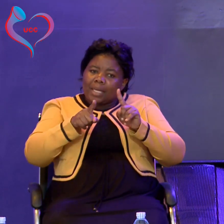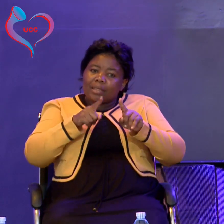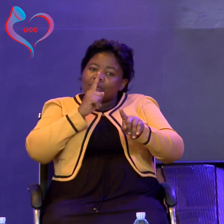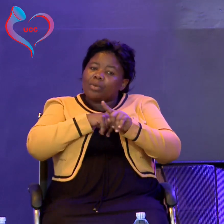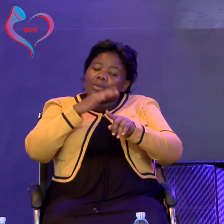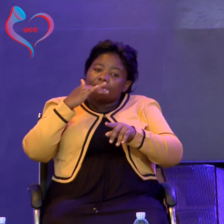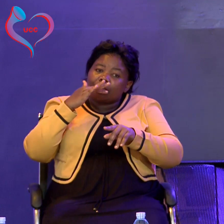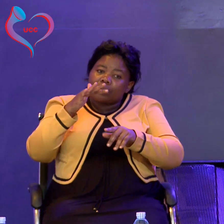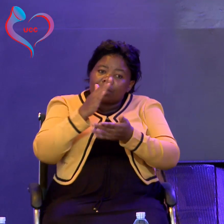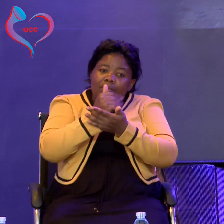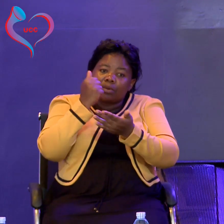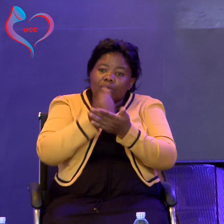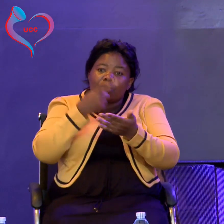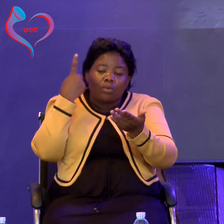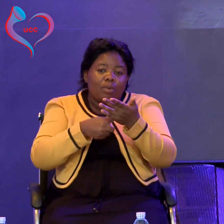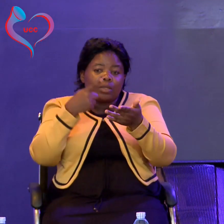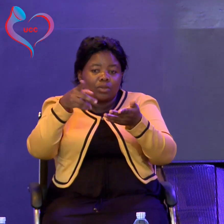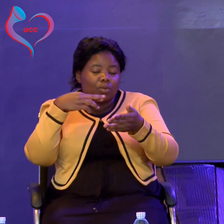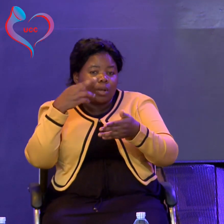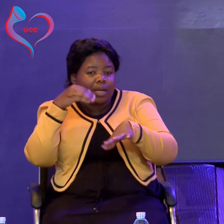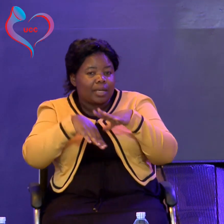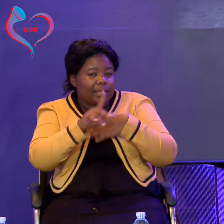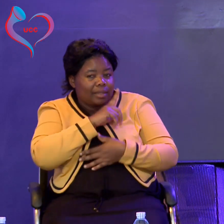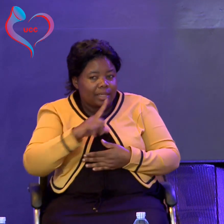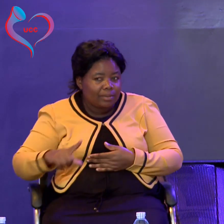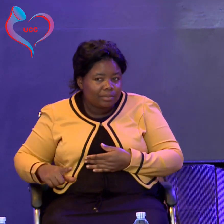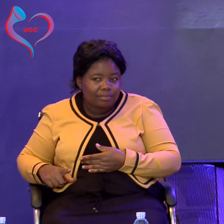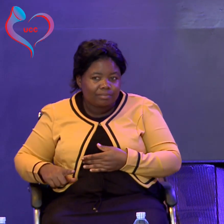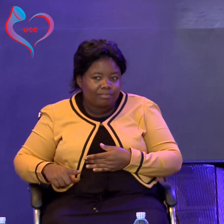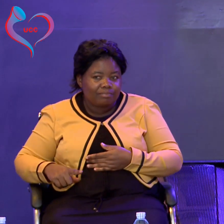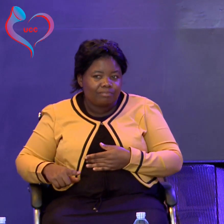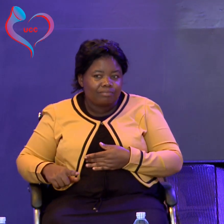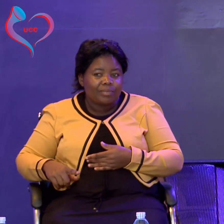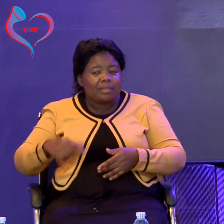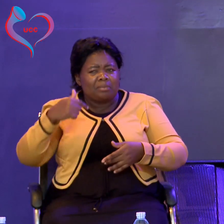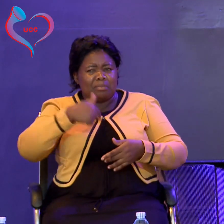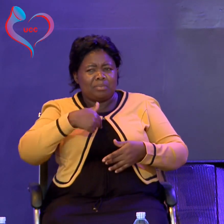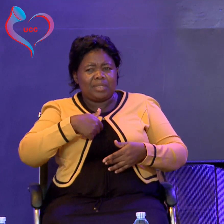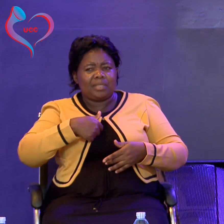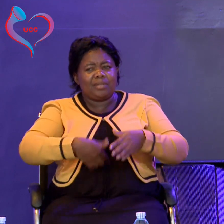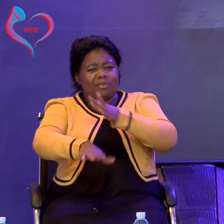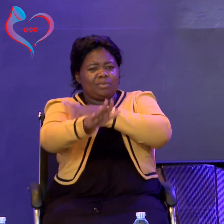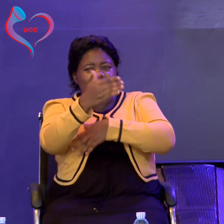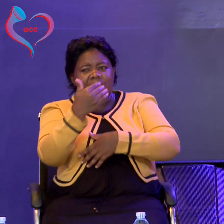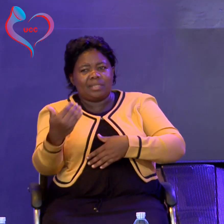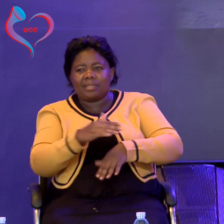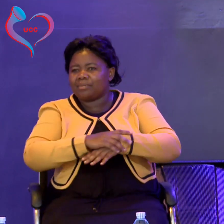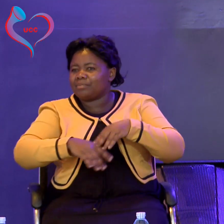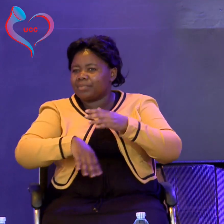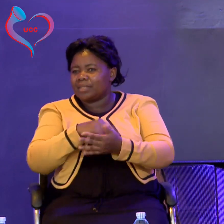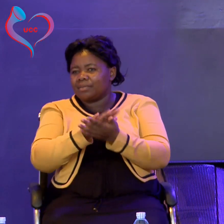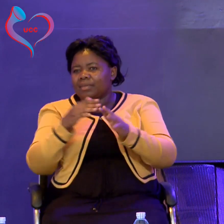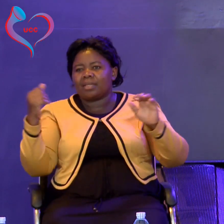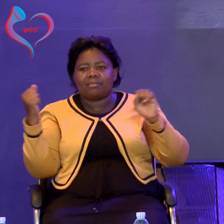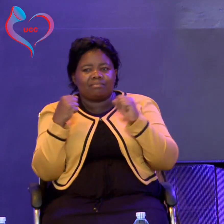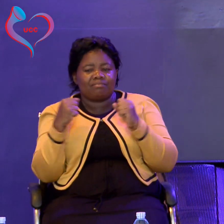pride. But if you speak it because of what you are in the Lord, ngo gaba ntinze omwana wa Katonda sina kulwala. And you say, me